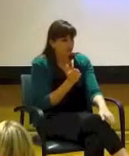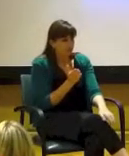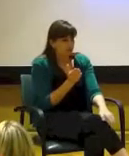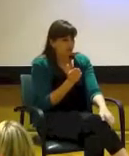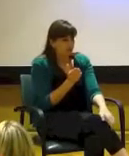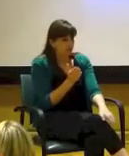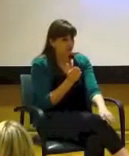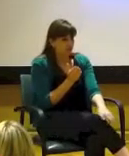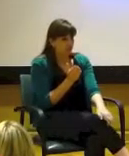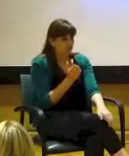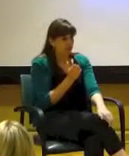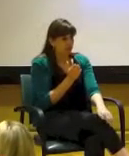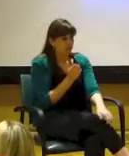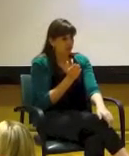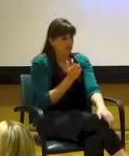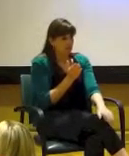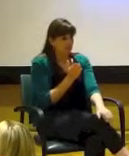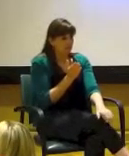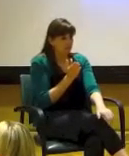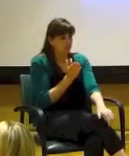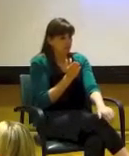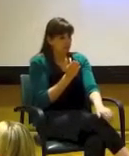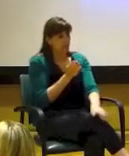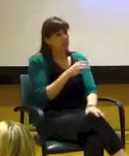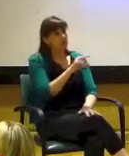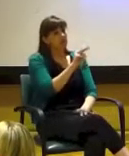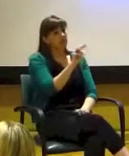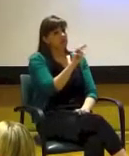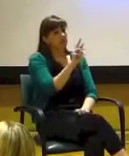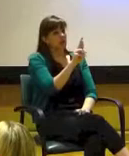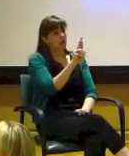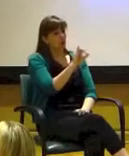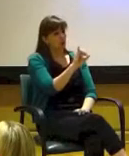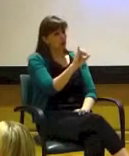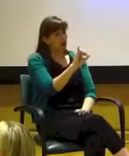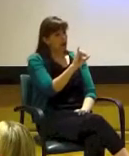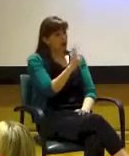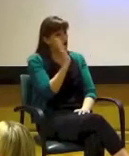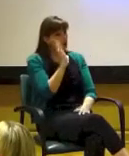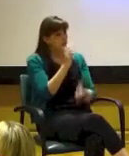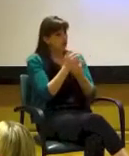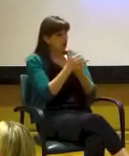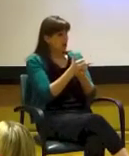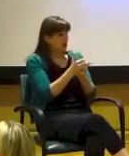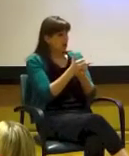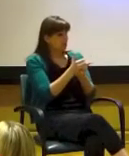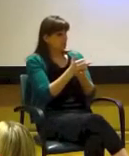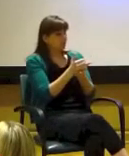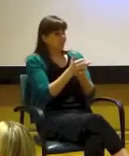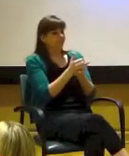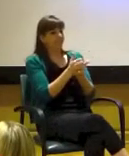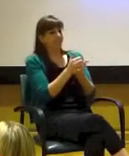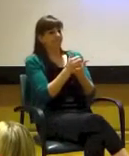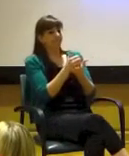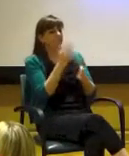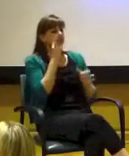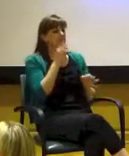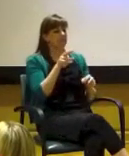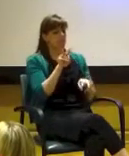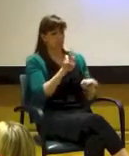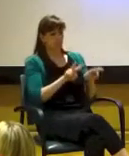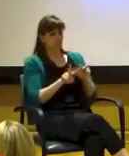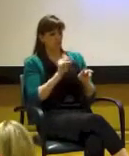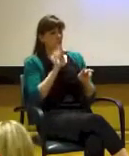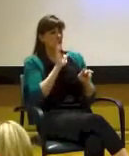that can complicate the surgery. So the MRI can be so helpful in helping us differentiate what we're